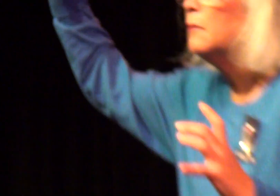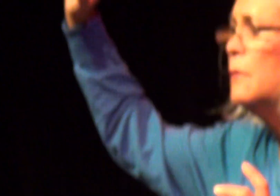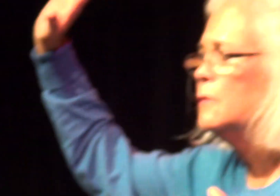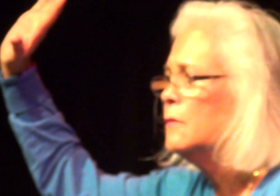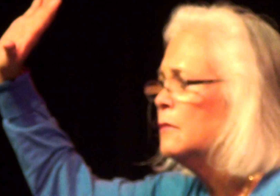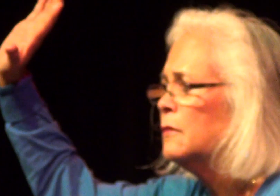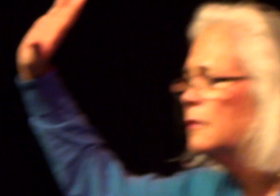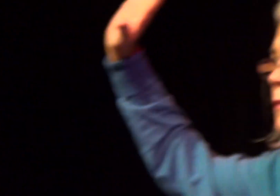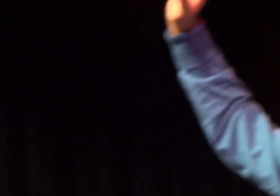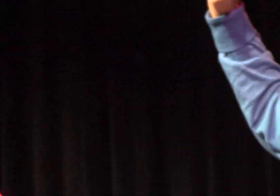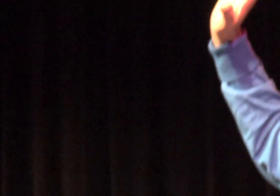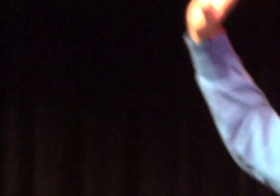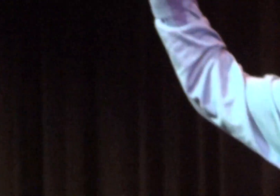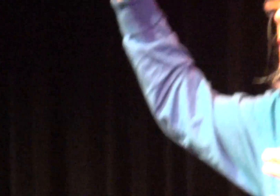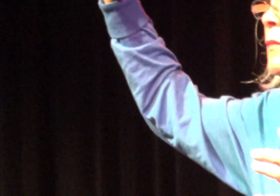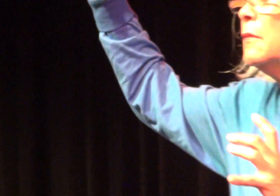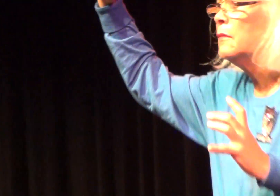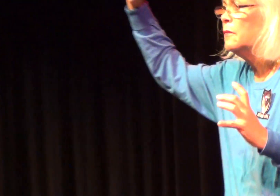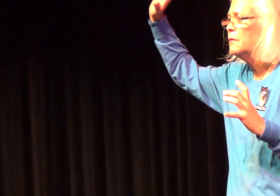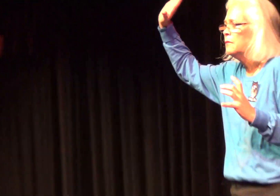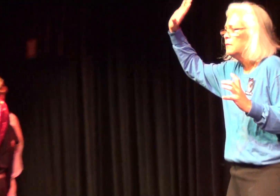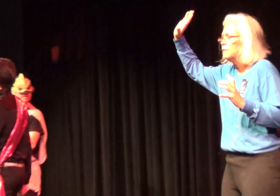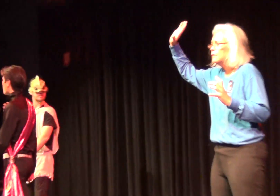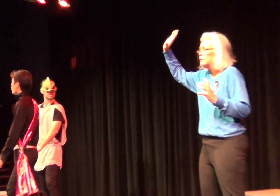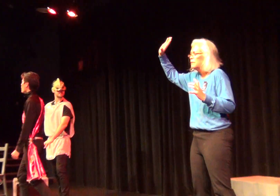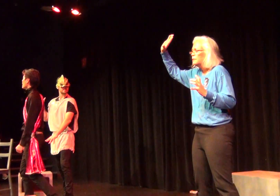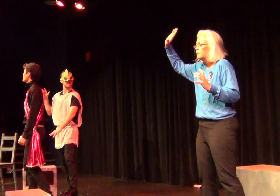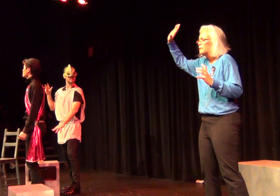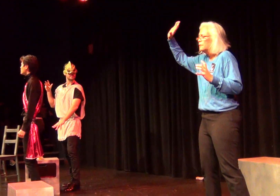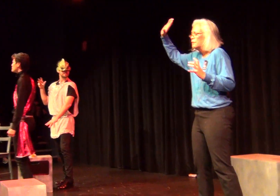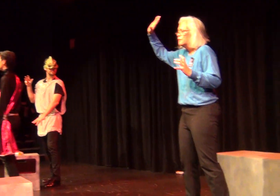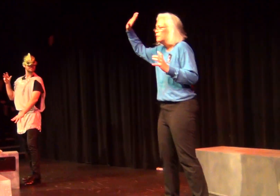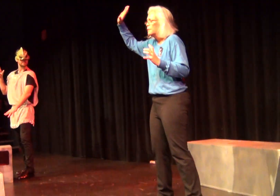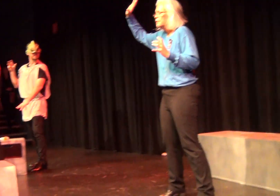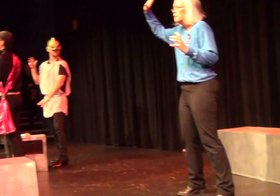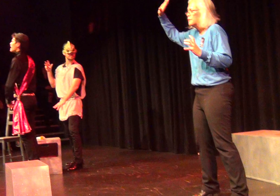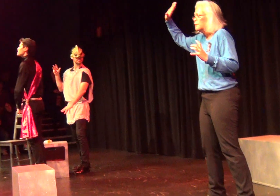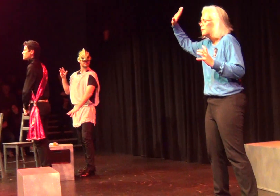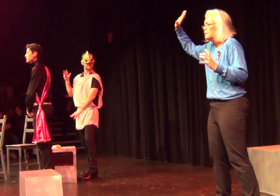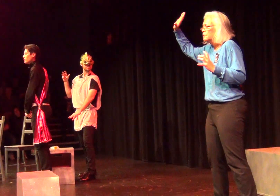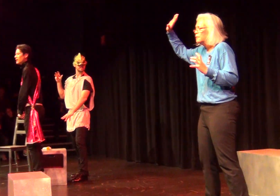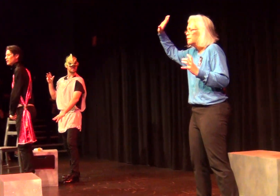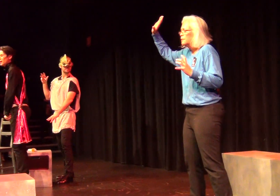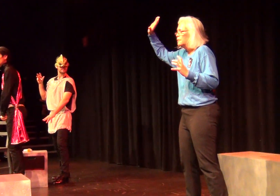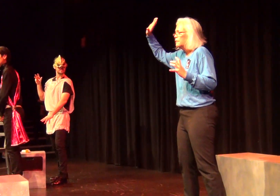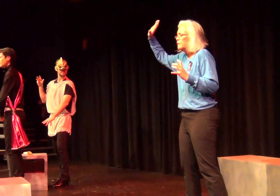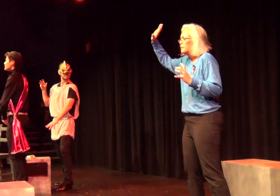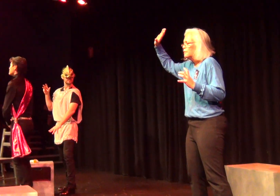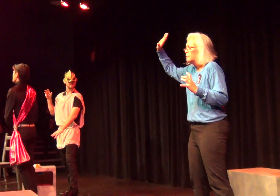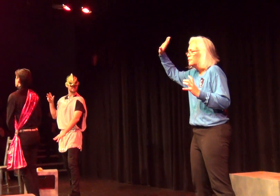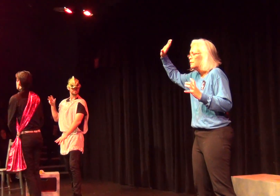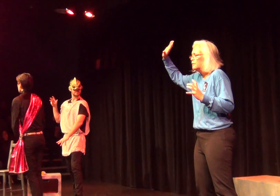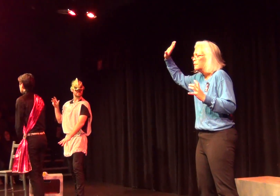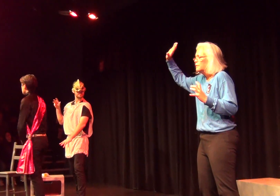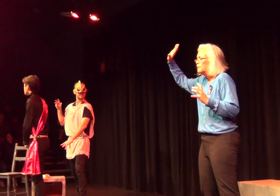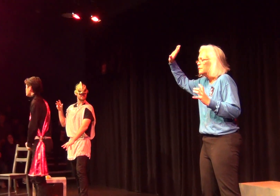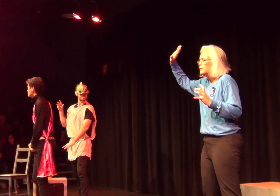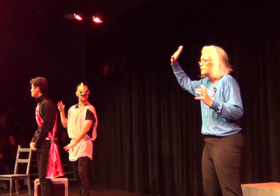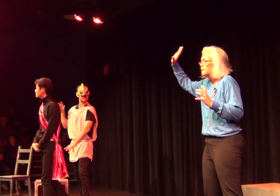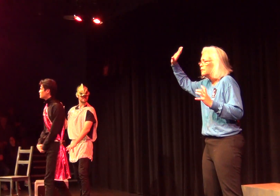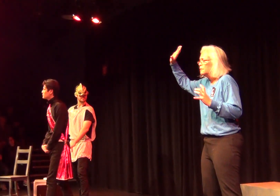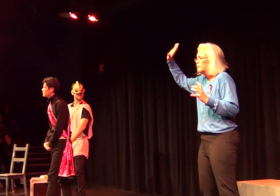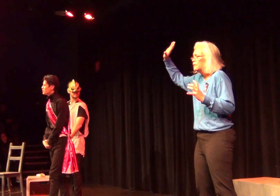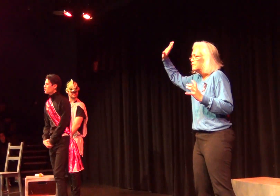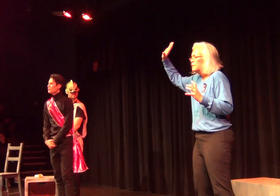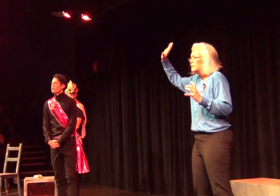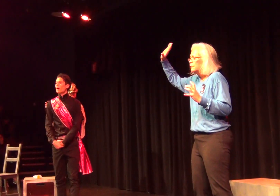the tentacled creatures, their disdain for the Hawaiian pizza, which I actually quite like. Yes,